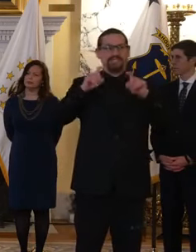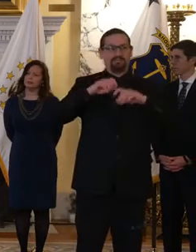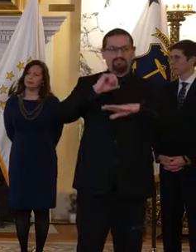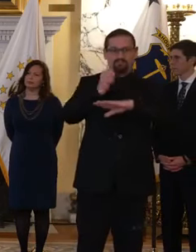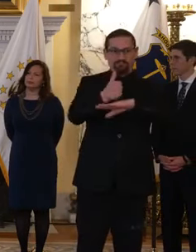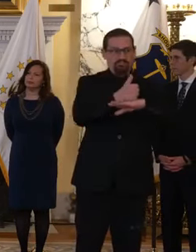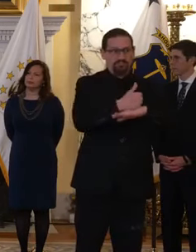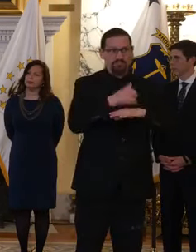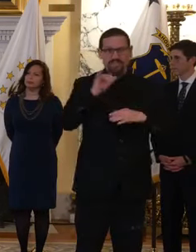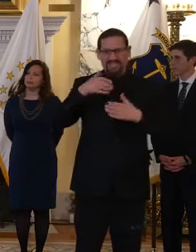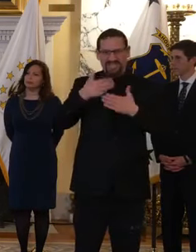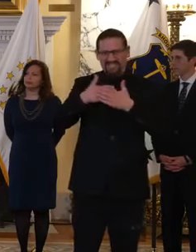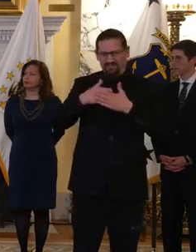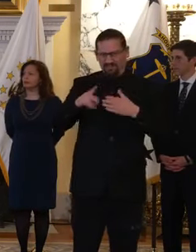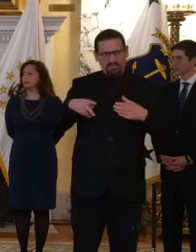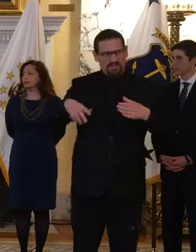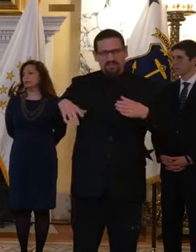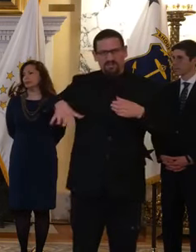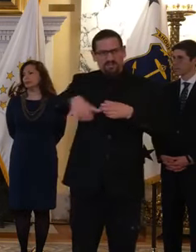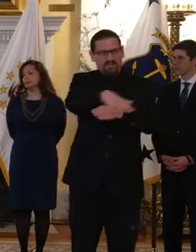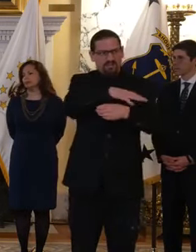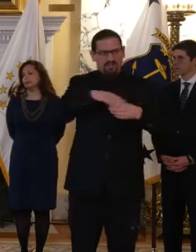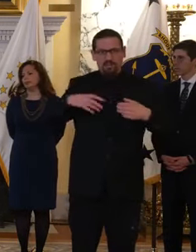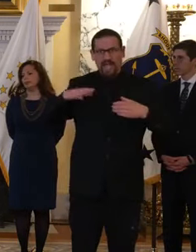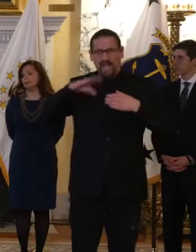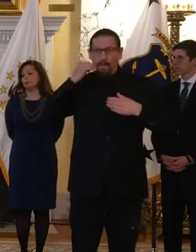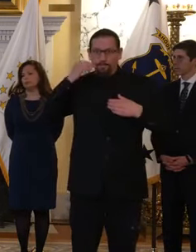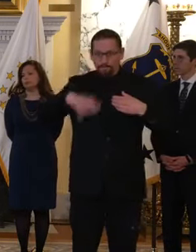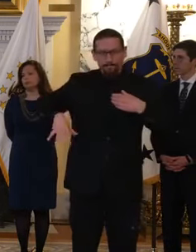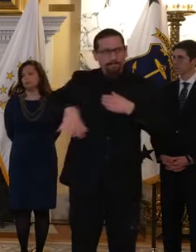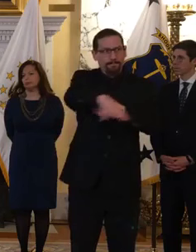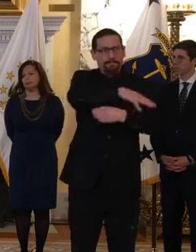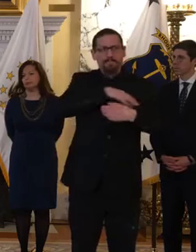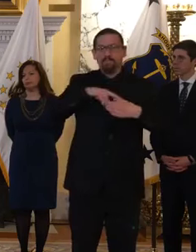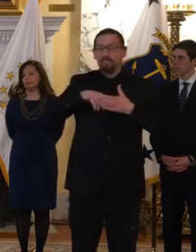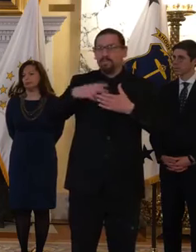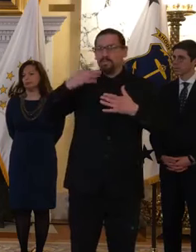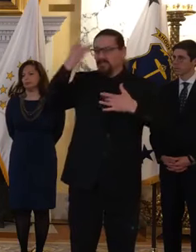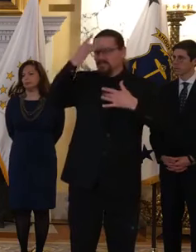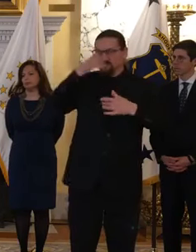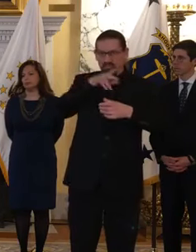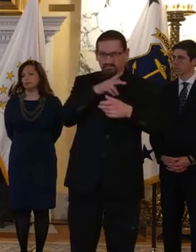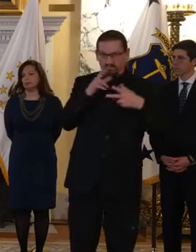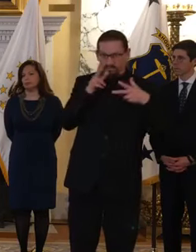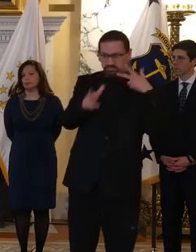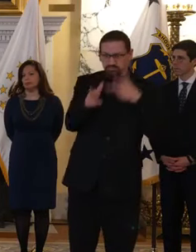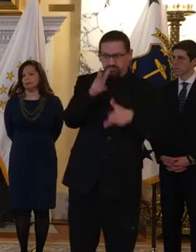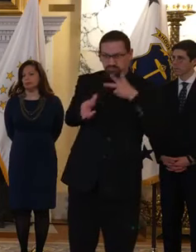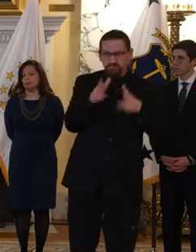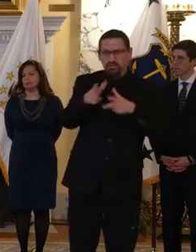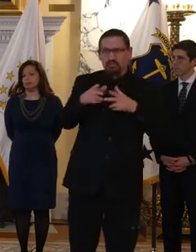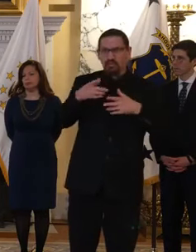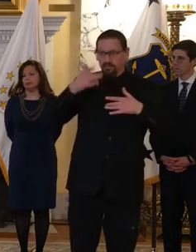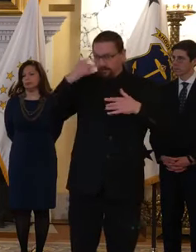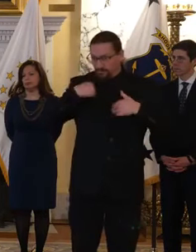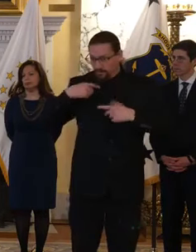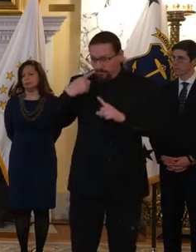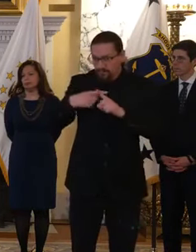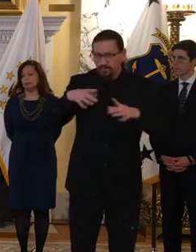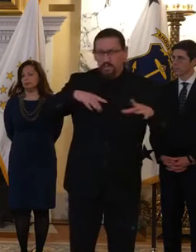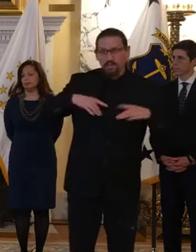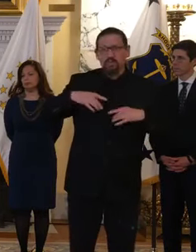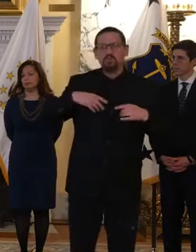coming into their surroundings each day? I would say that we have a very safe